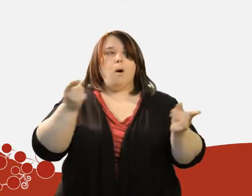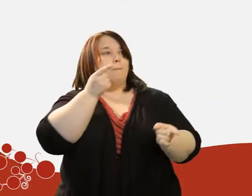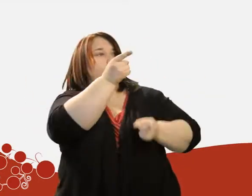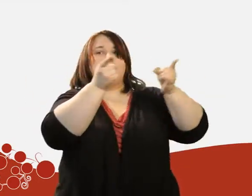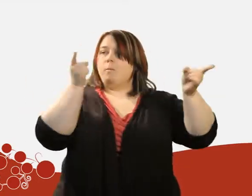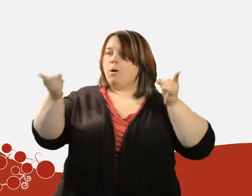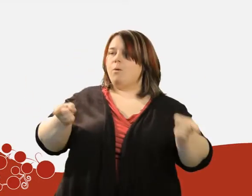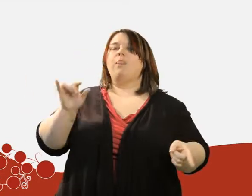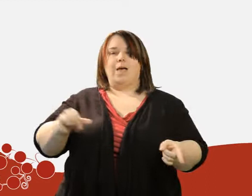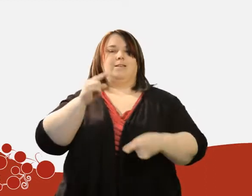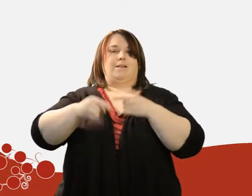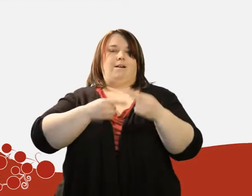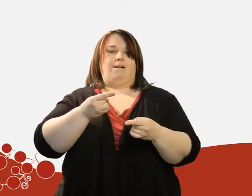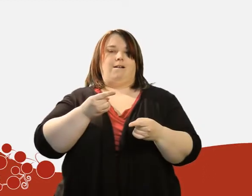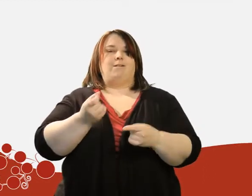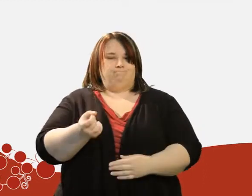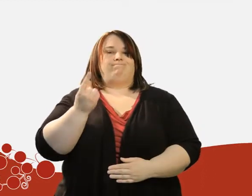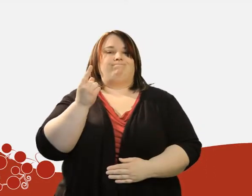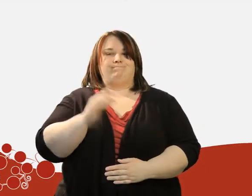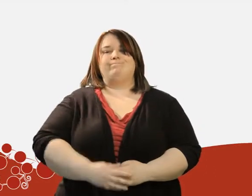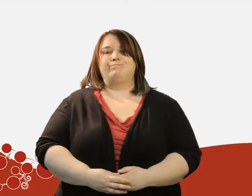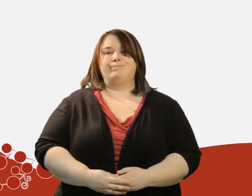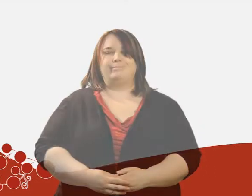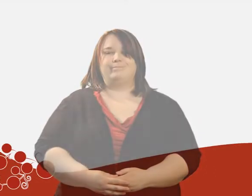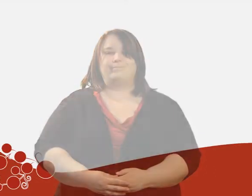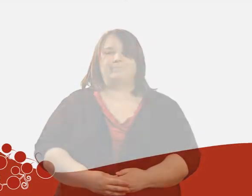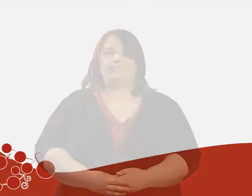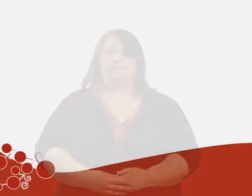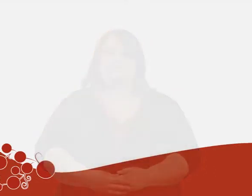or use items in your environment to convey your message.